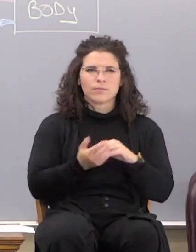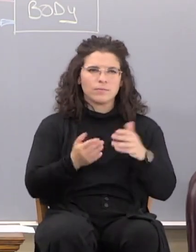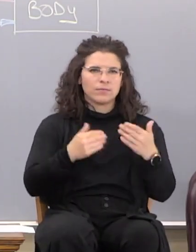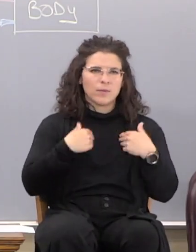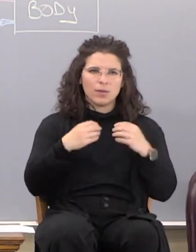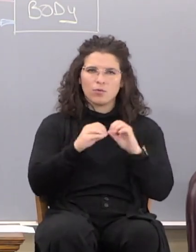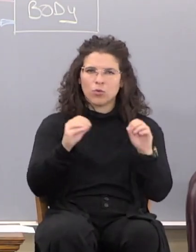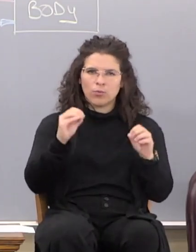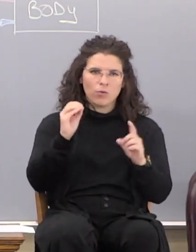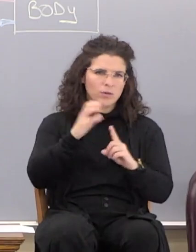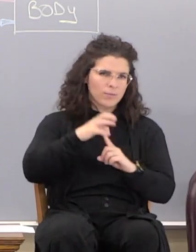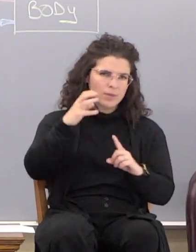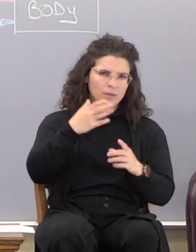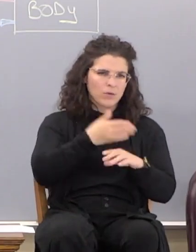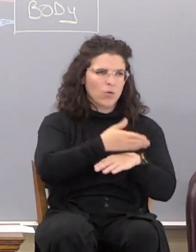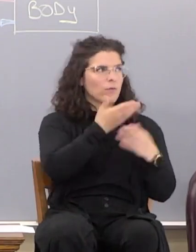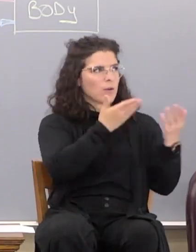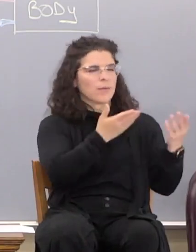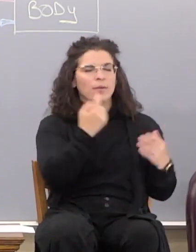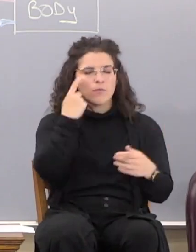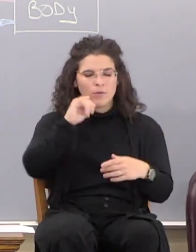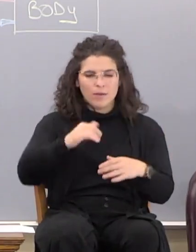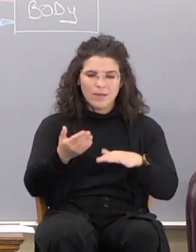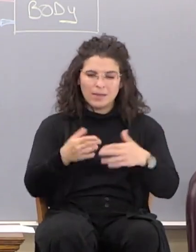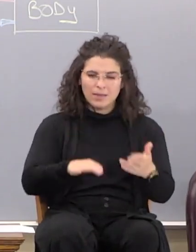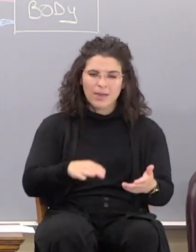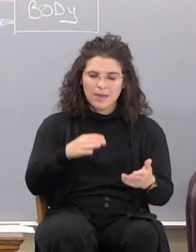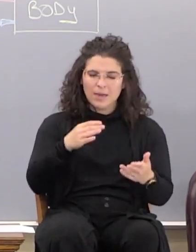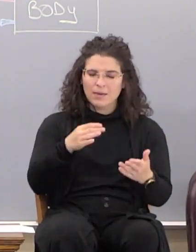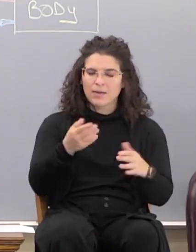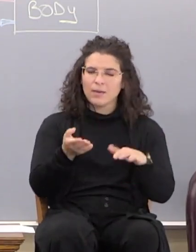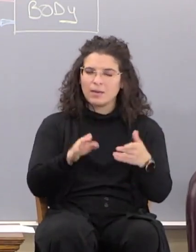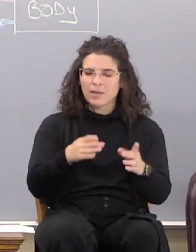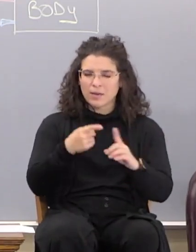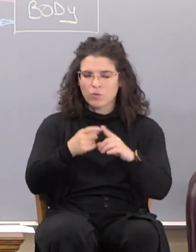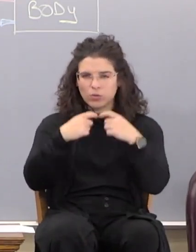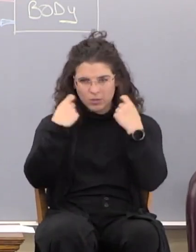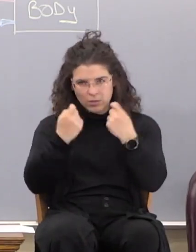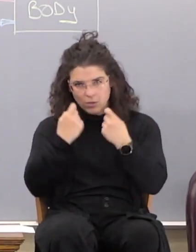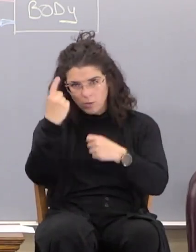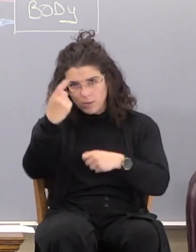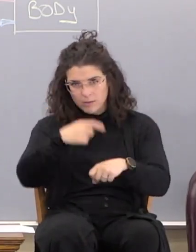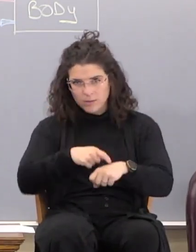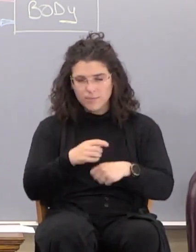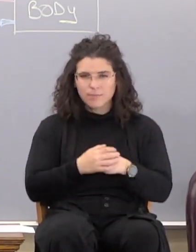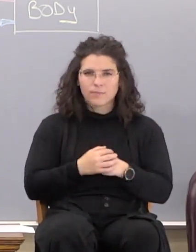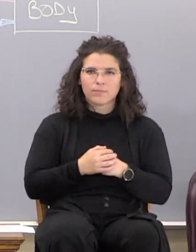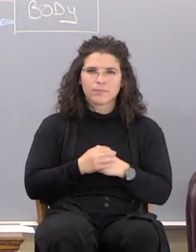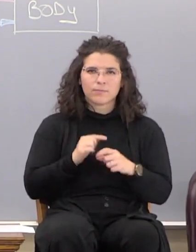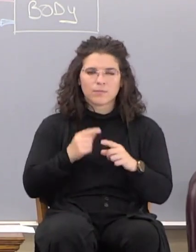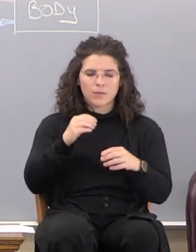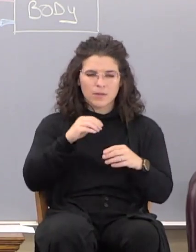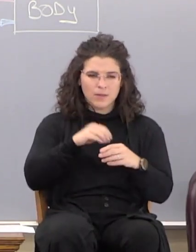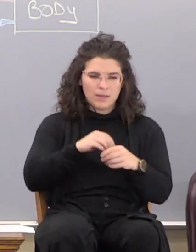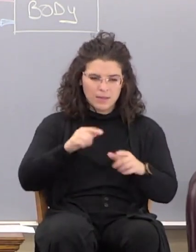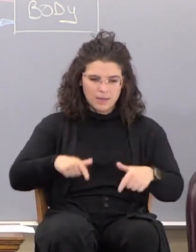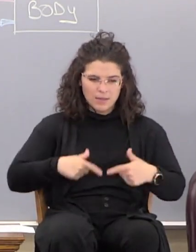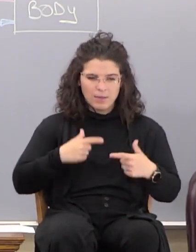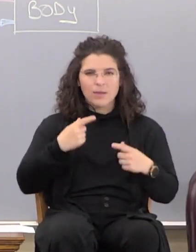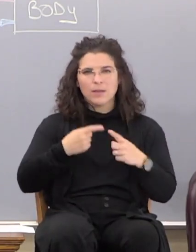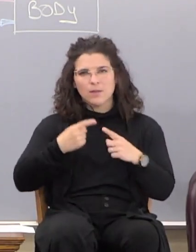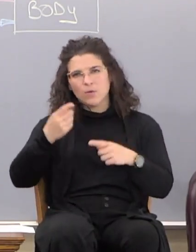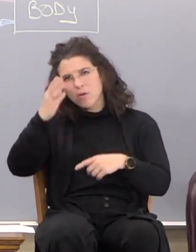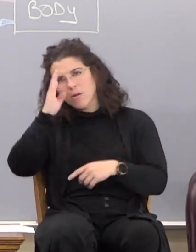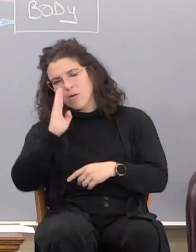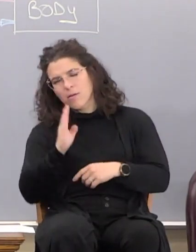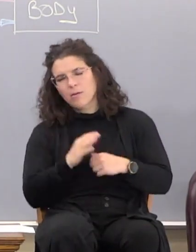hath no more dominion over him. For in that he died unto sin once, but in that he liveth unto